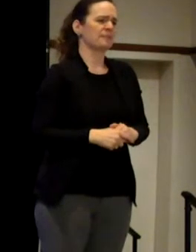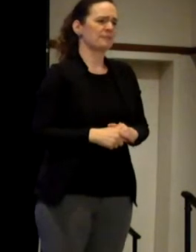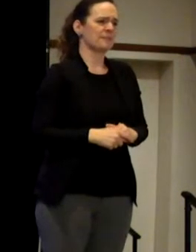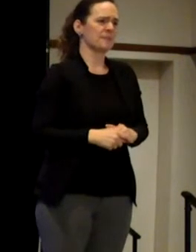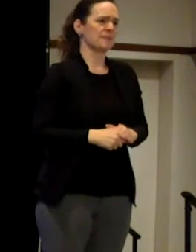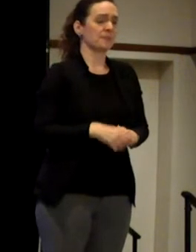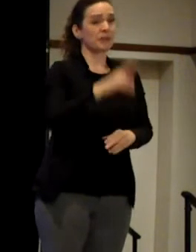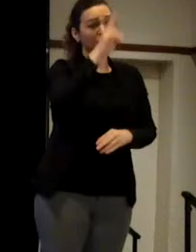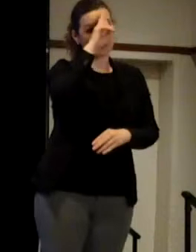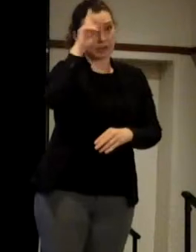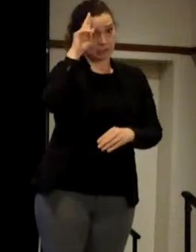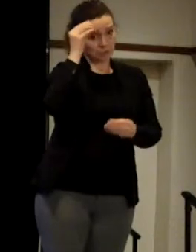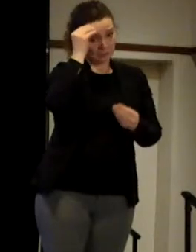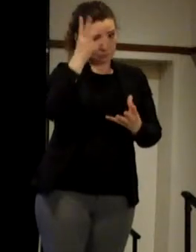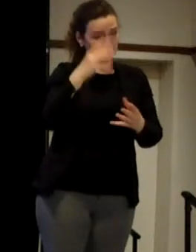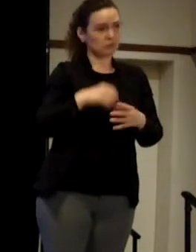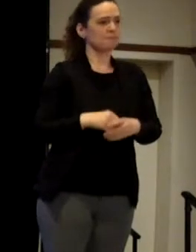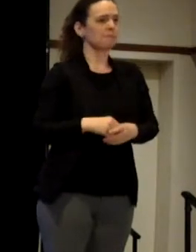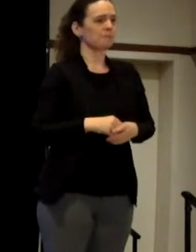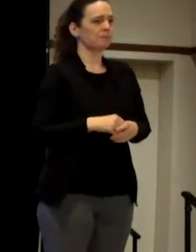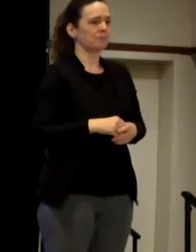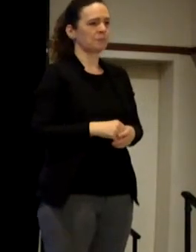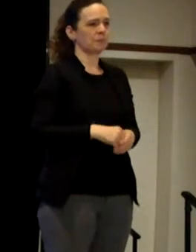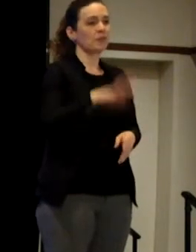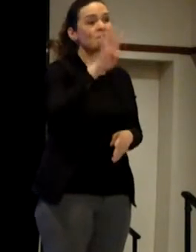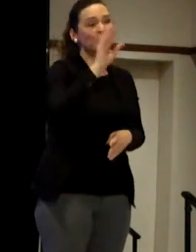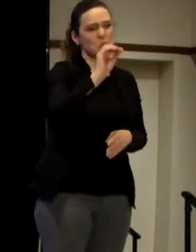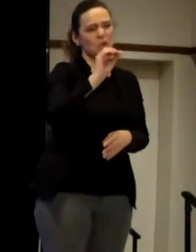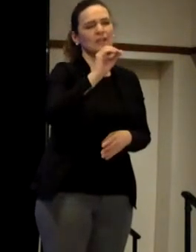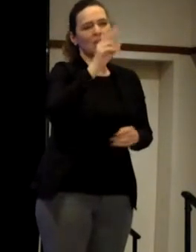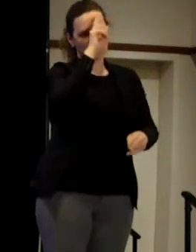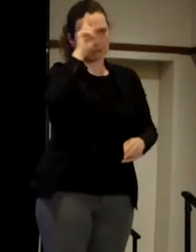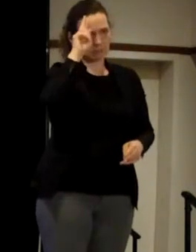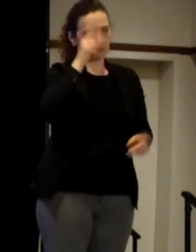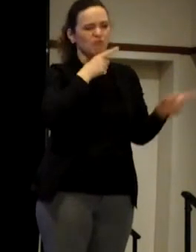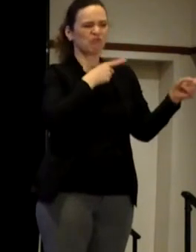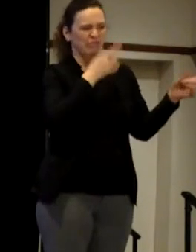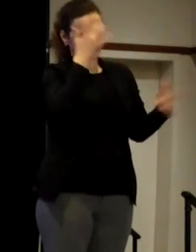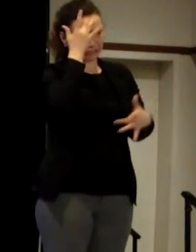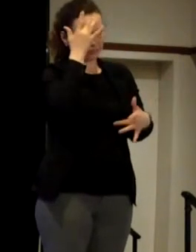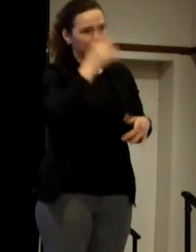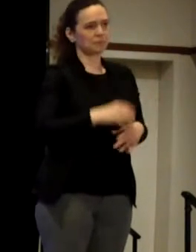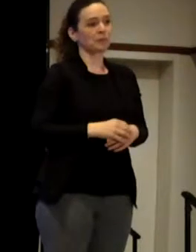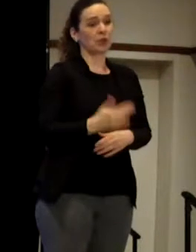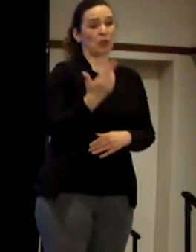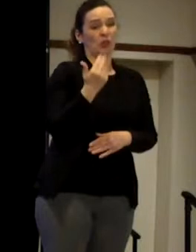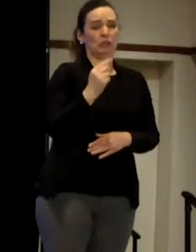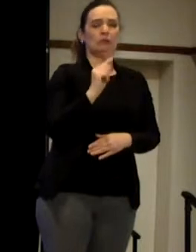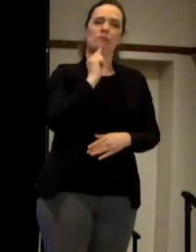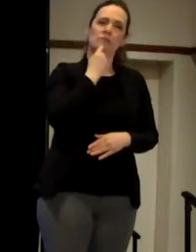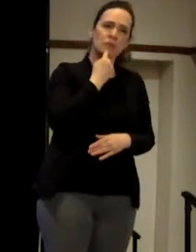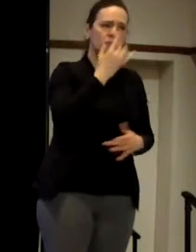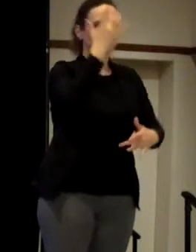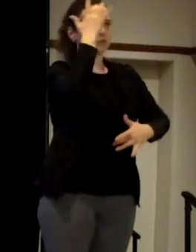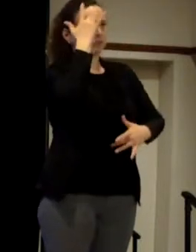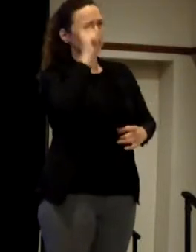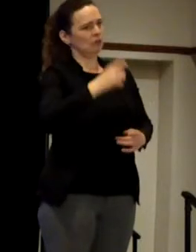Hospital numbers, 40 individuals in the hospital, 13 in the ICU, so down 1 from yesterday, so that's